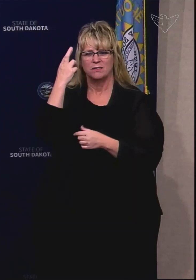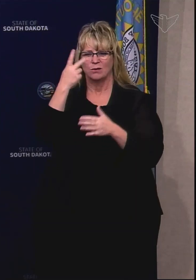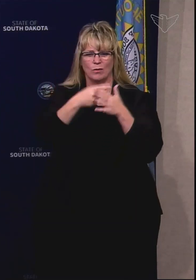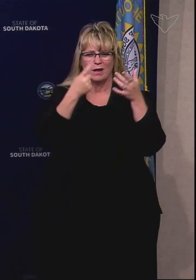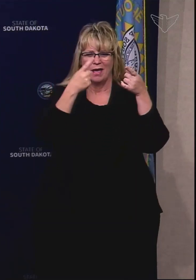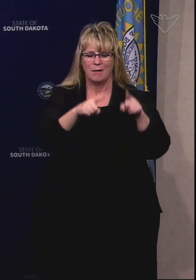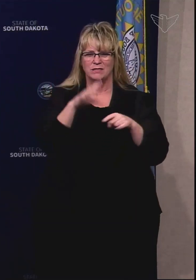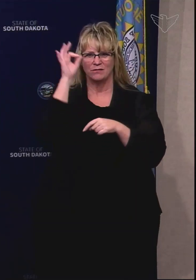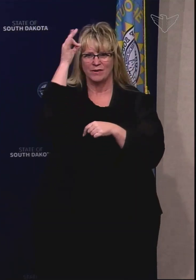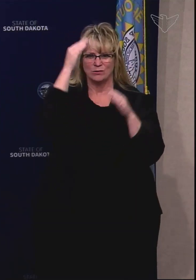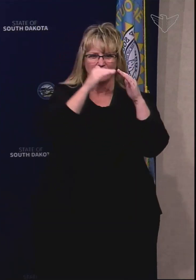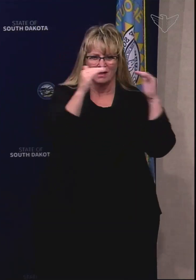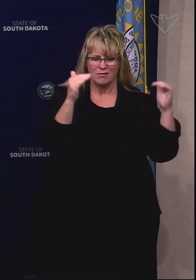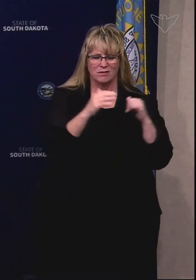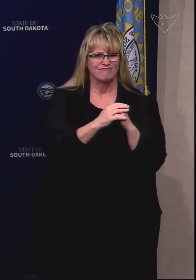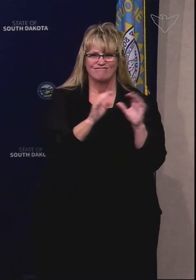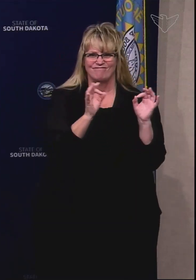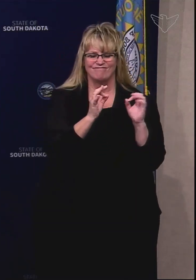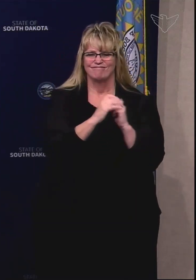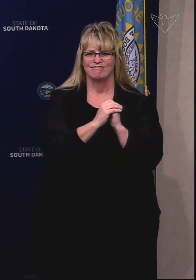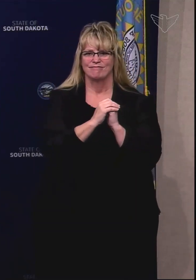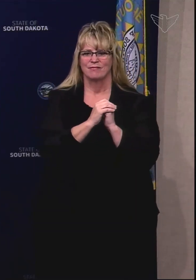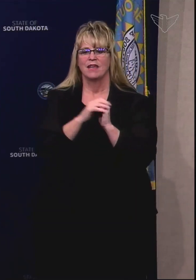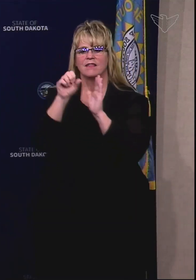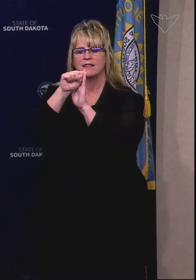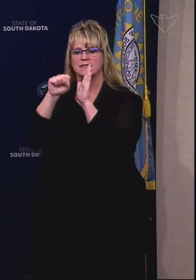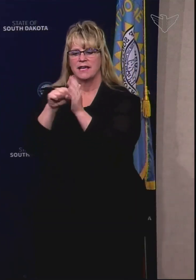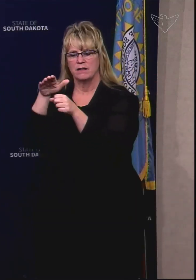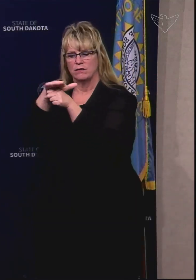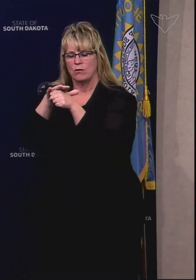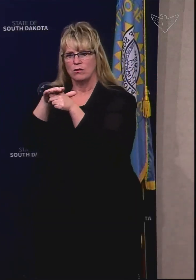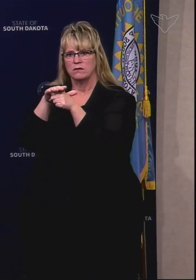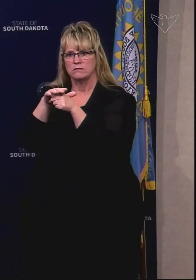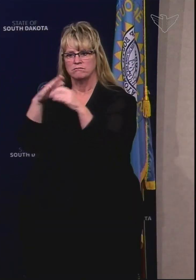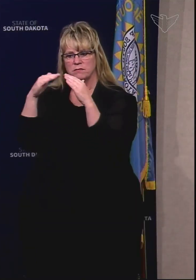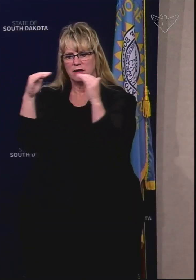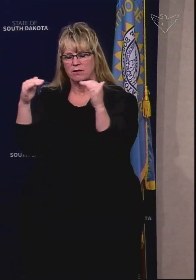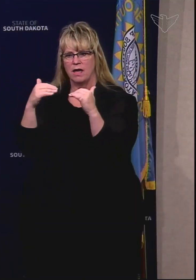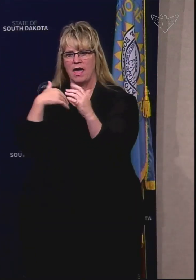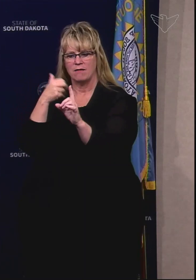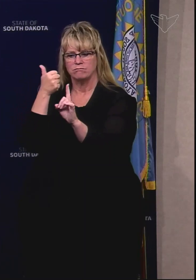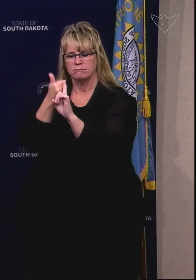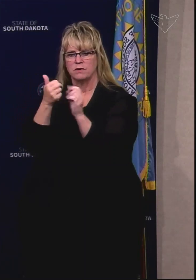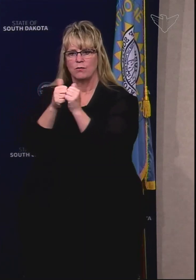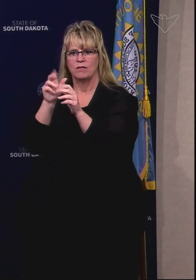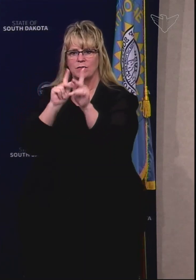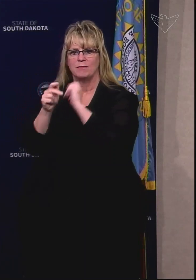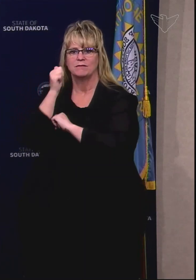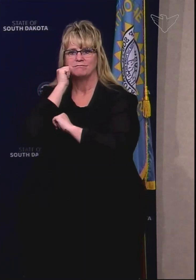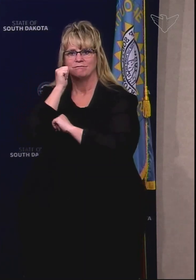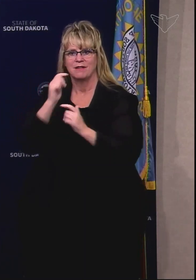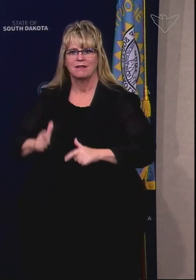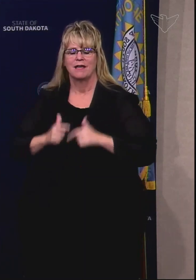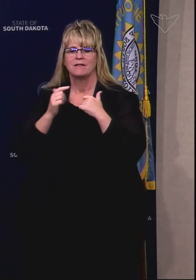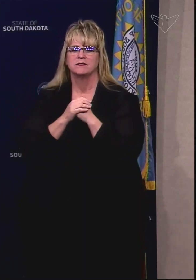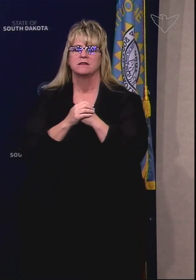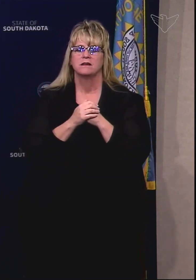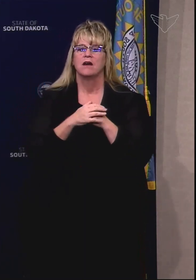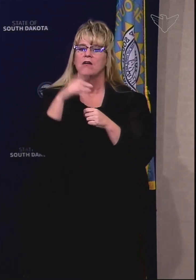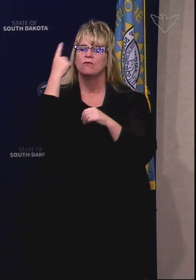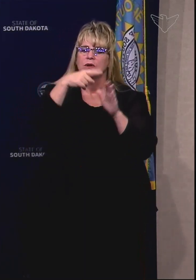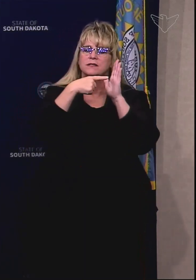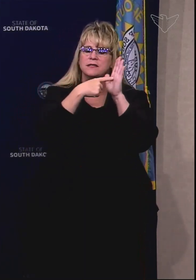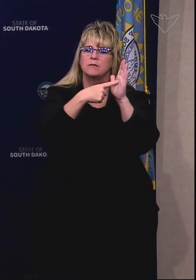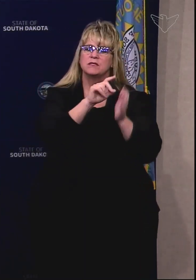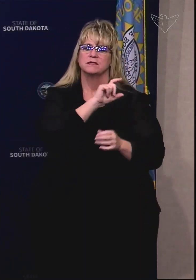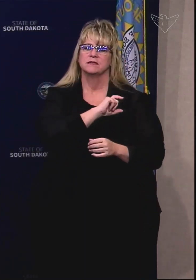level, and that the state and the local government can have a much greater impact on people's everyday lives. For example, policing is